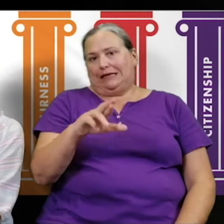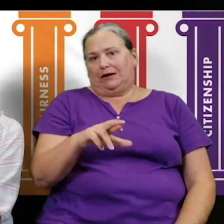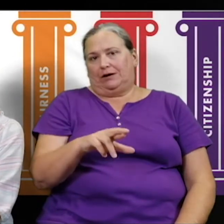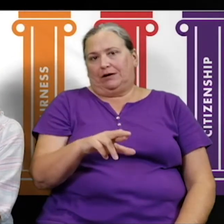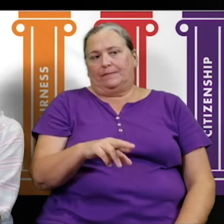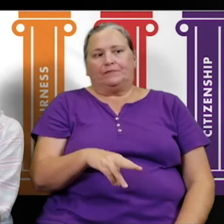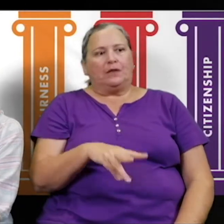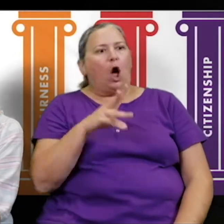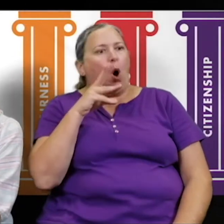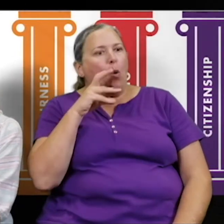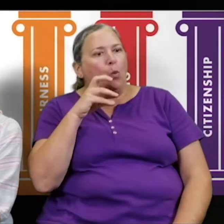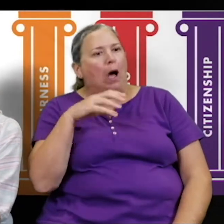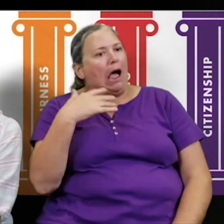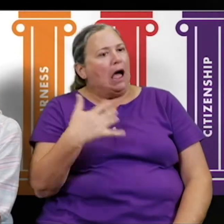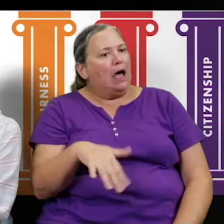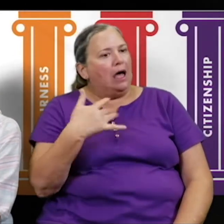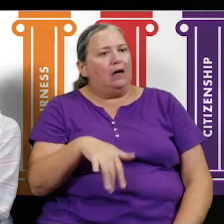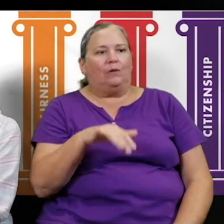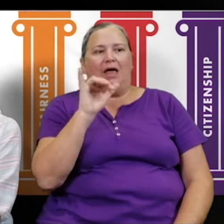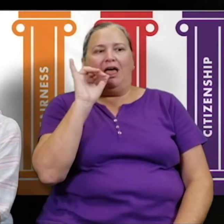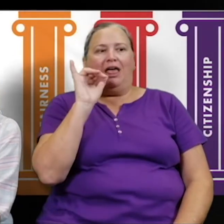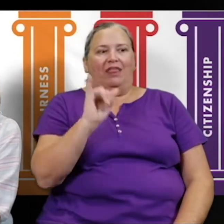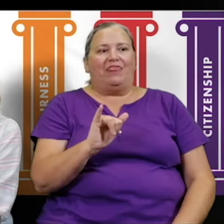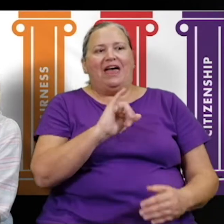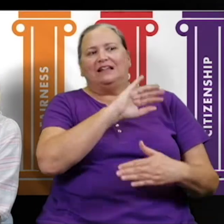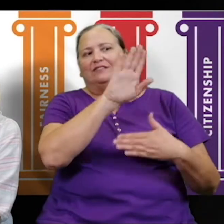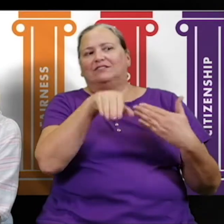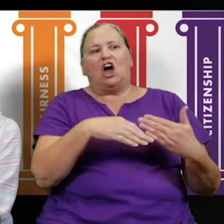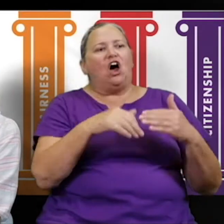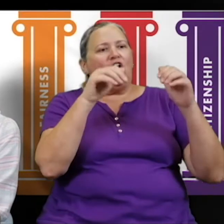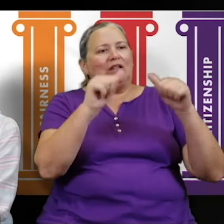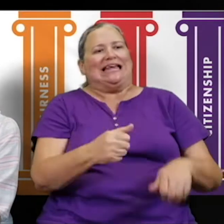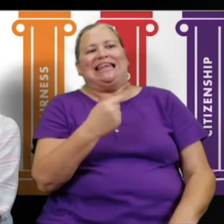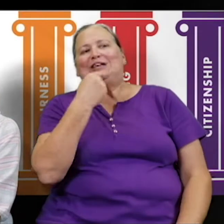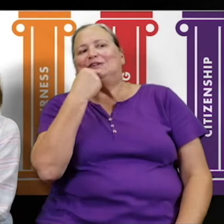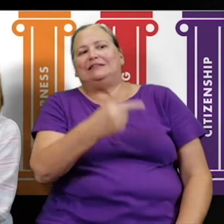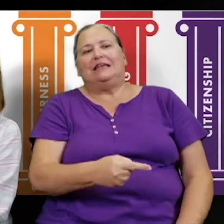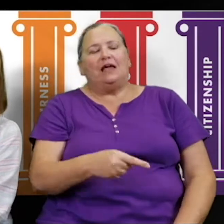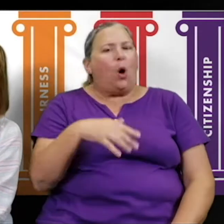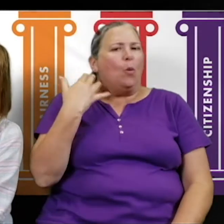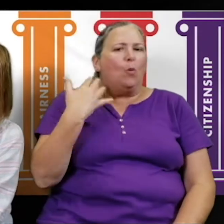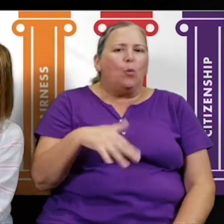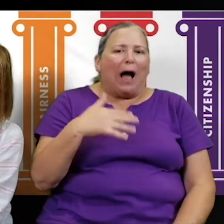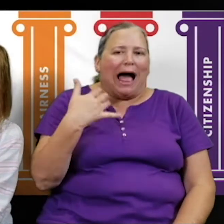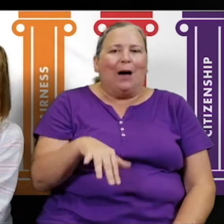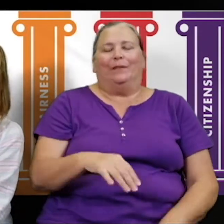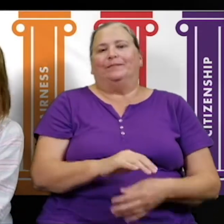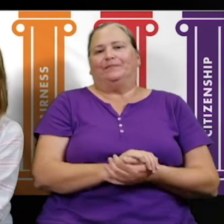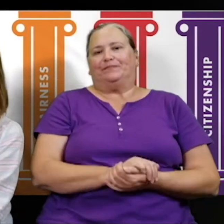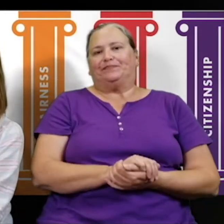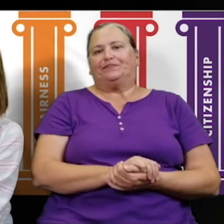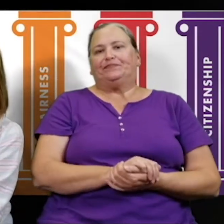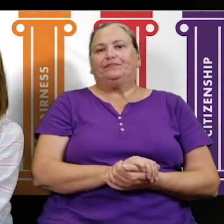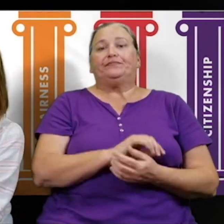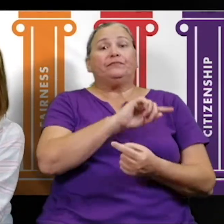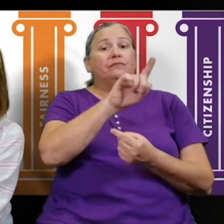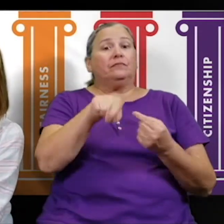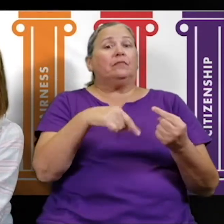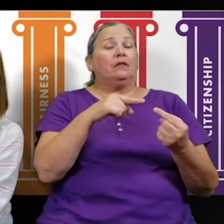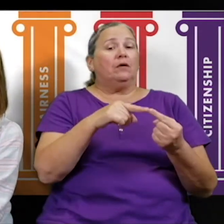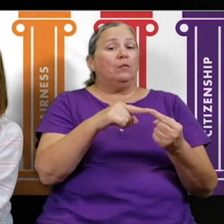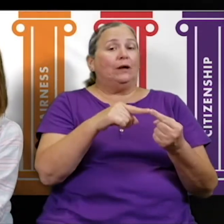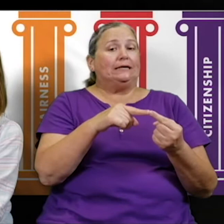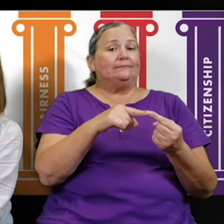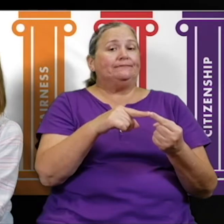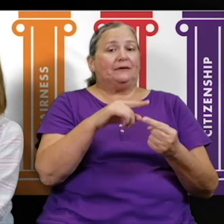her father. That was just about all he could say. Wow. Whenever the students